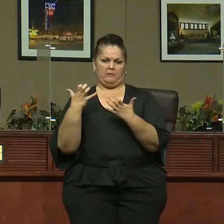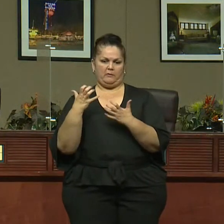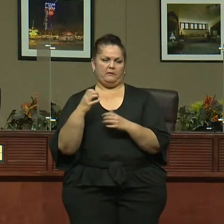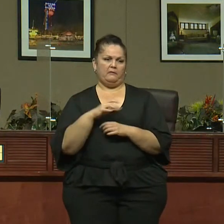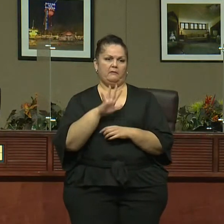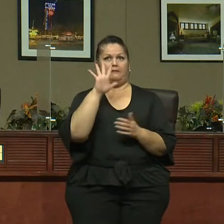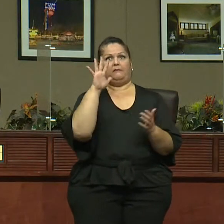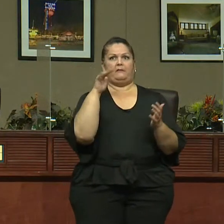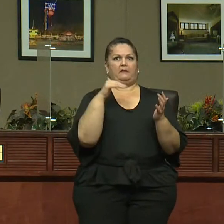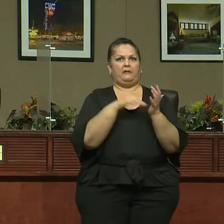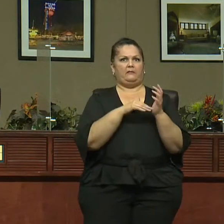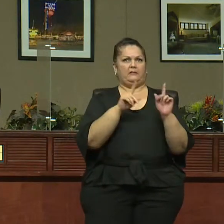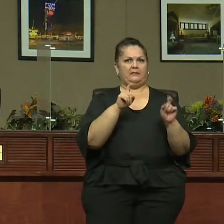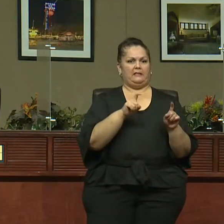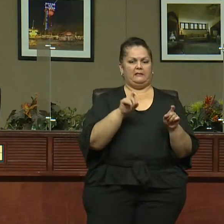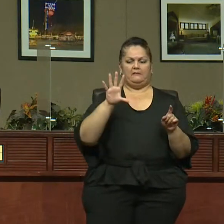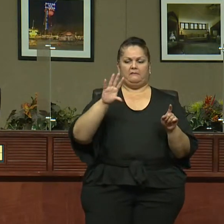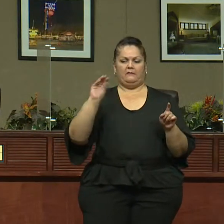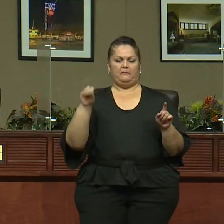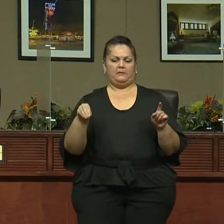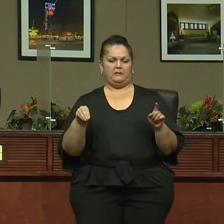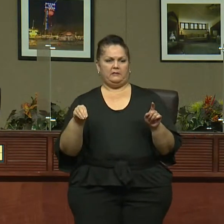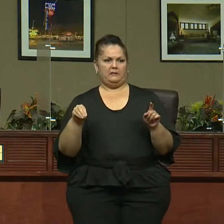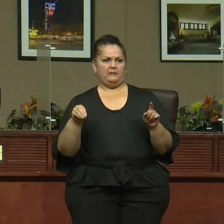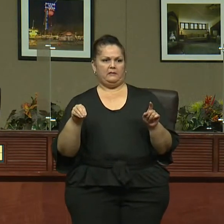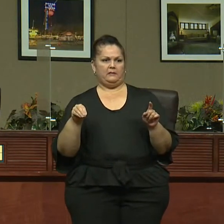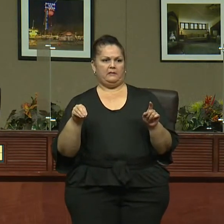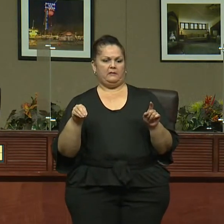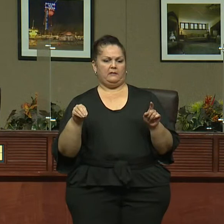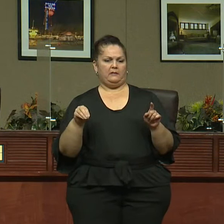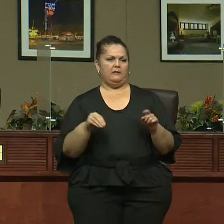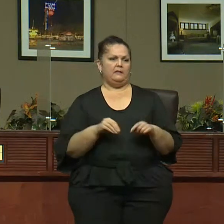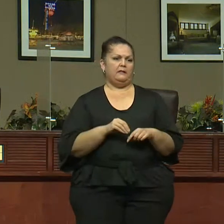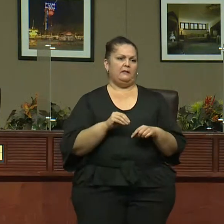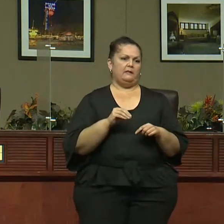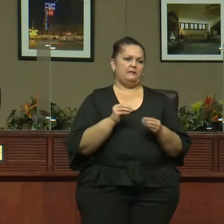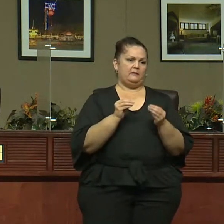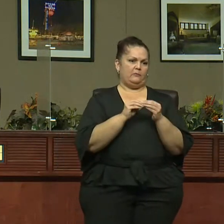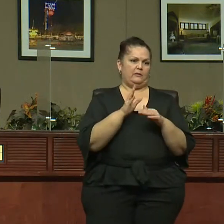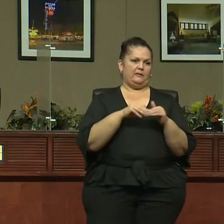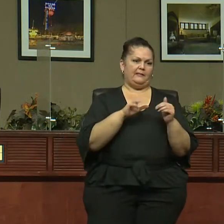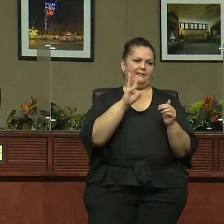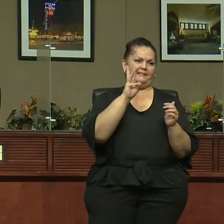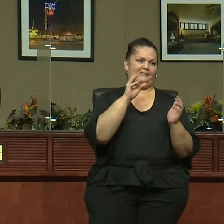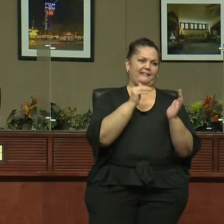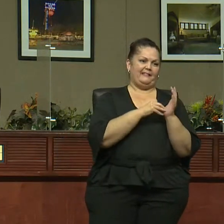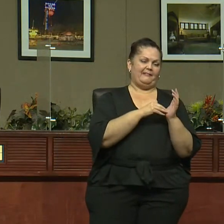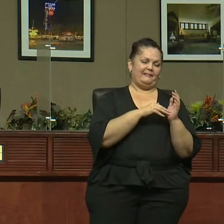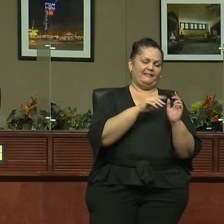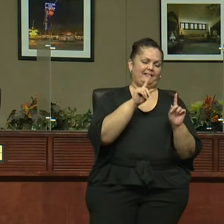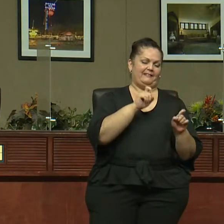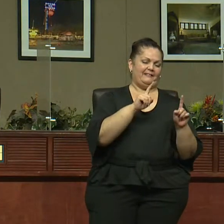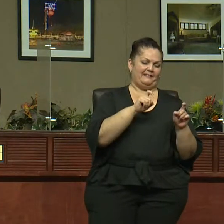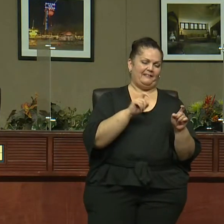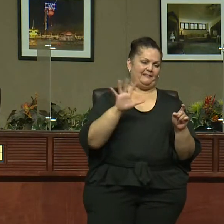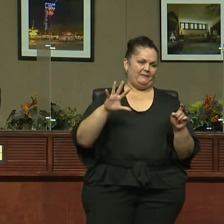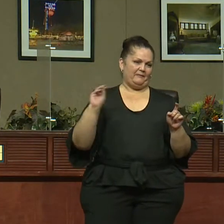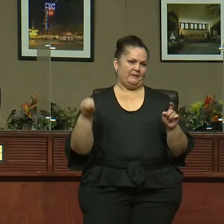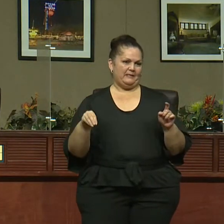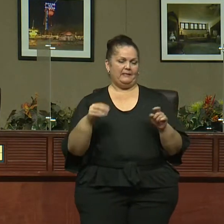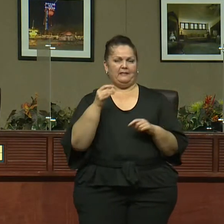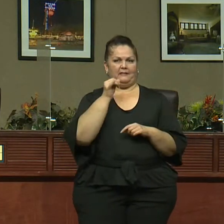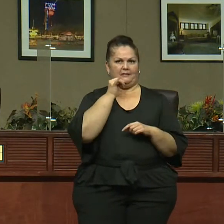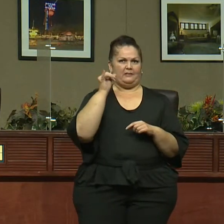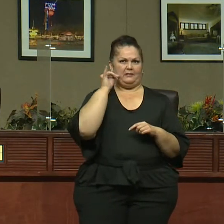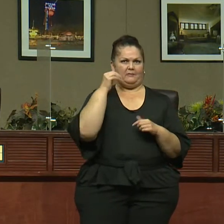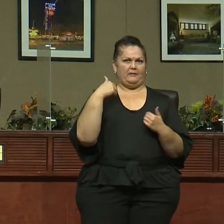tests is more than 5% of 6,000 tests. So yesterday we got 500